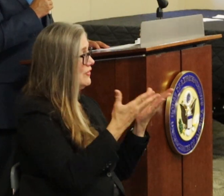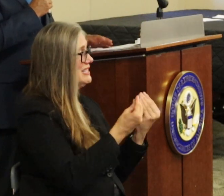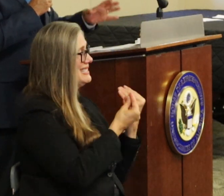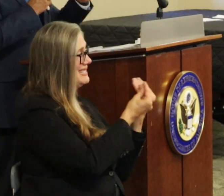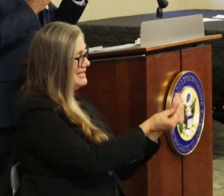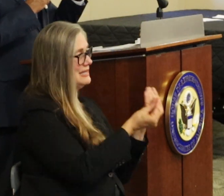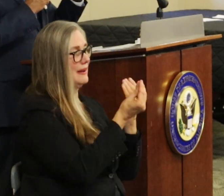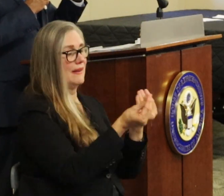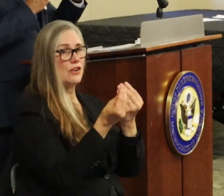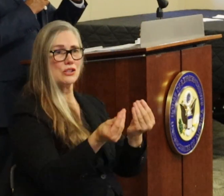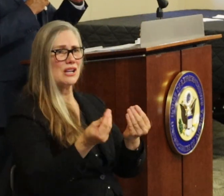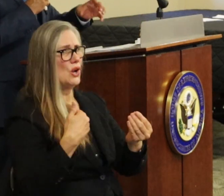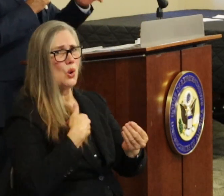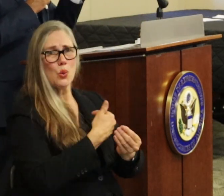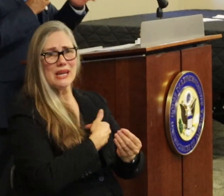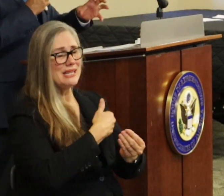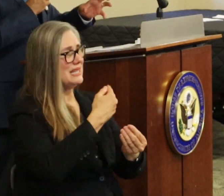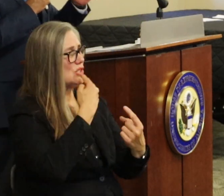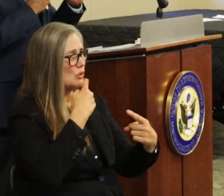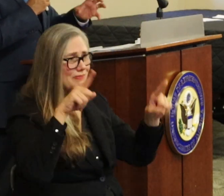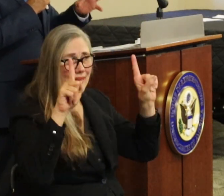get there because there's still